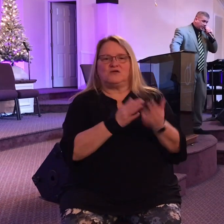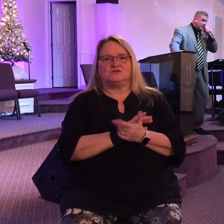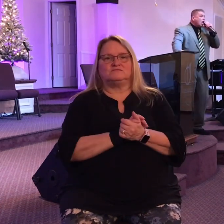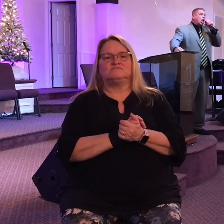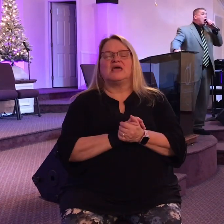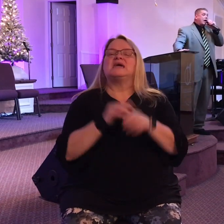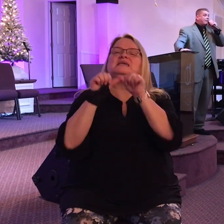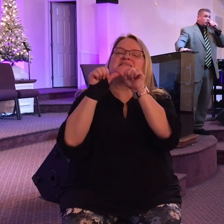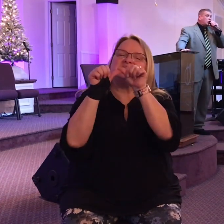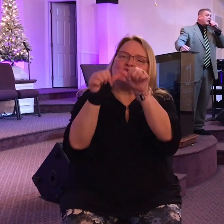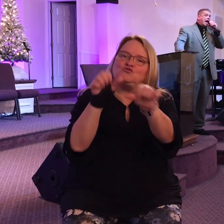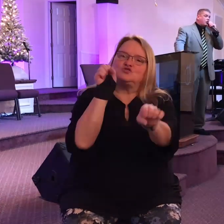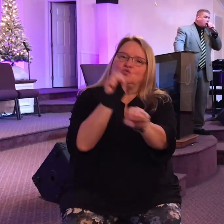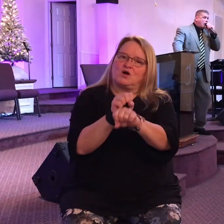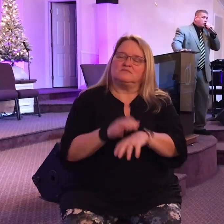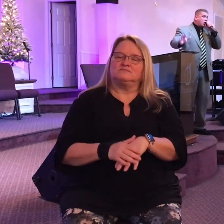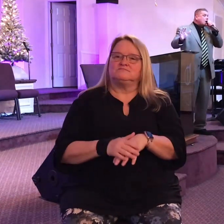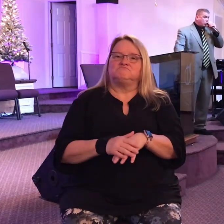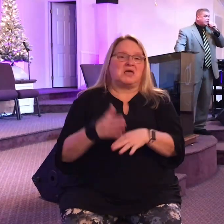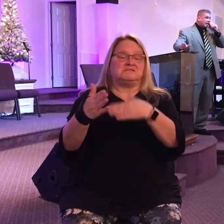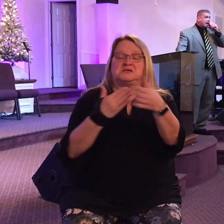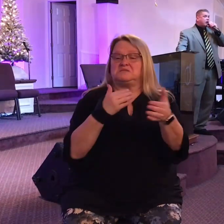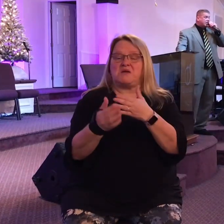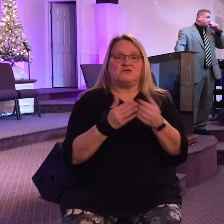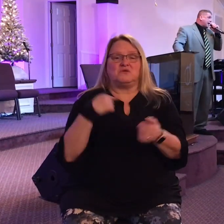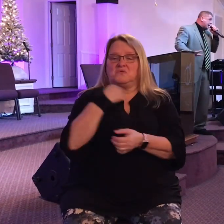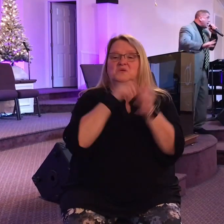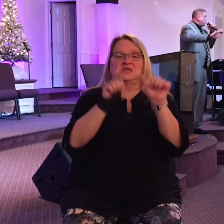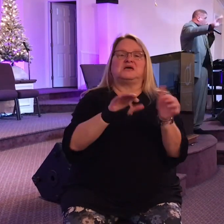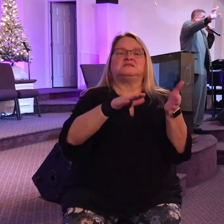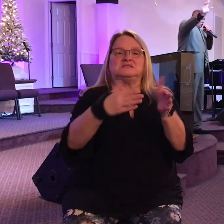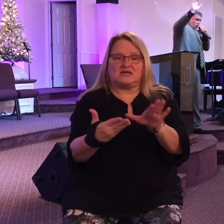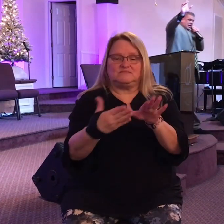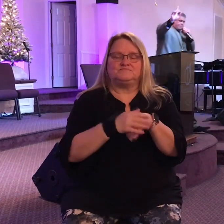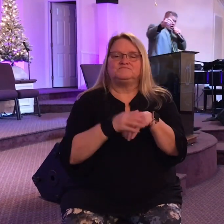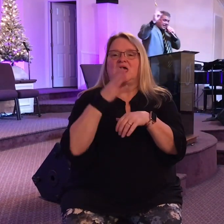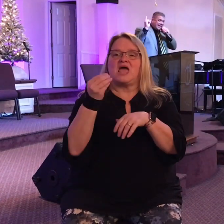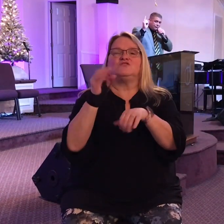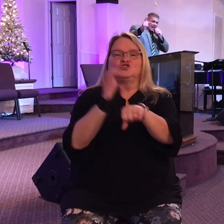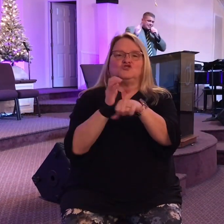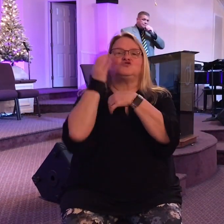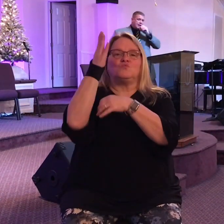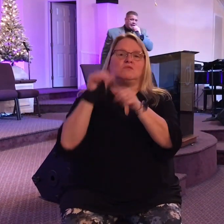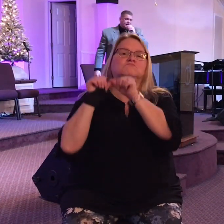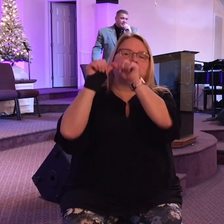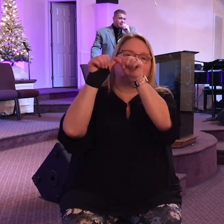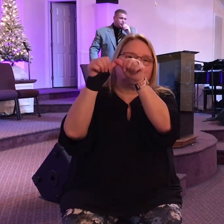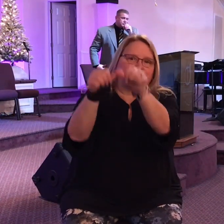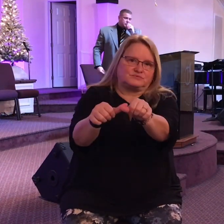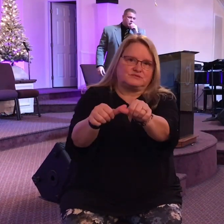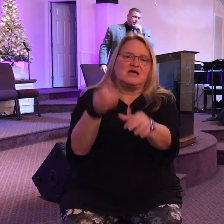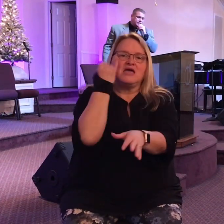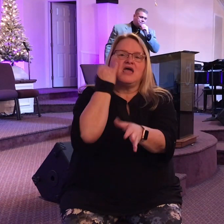on working long after you and I are no longer breathing air on this planet. The church will keep on if that's the plan